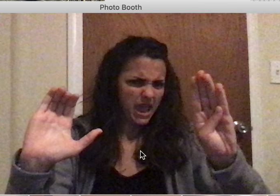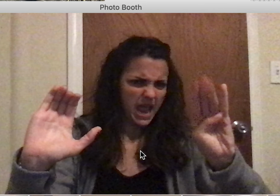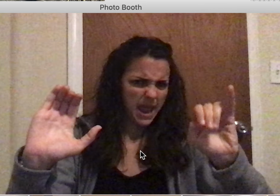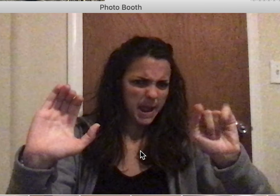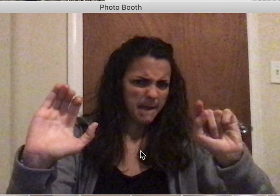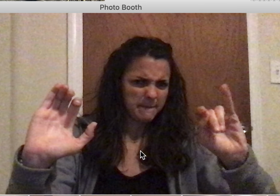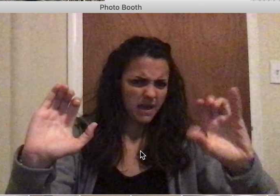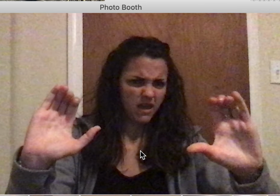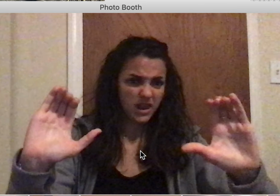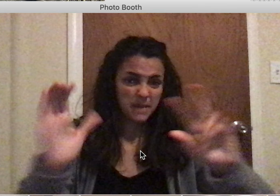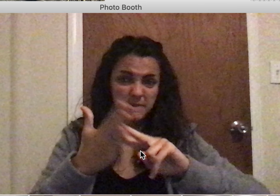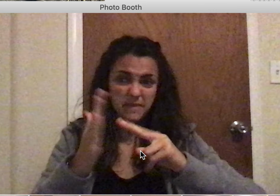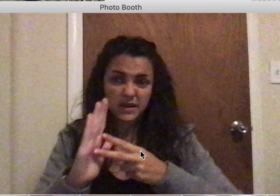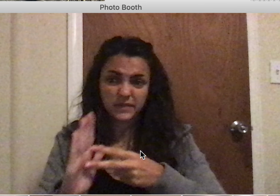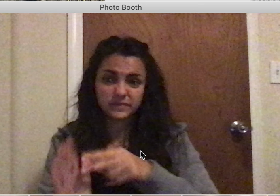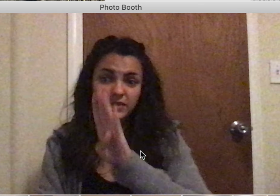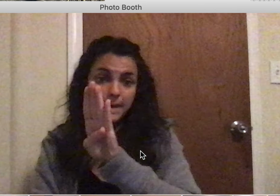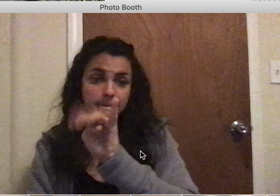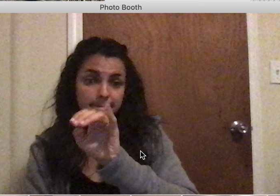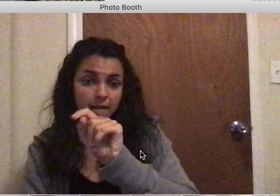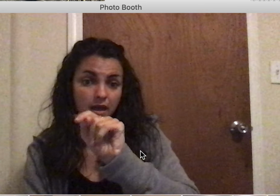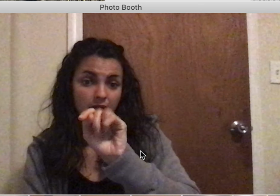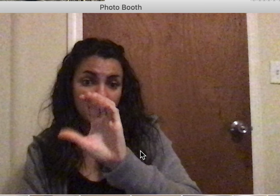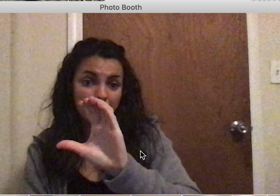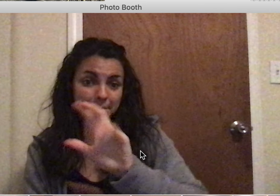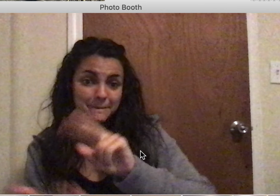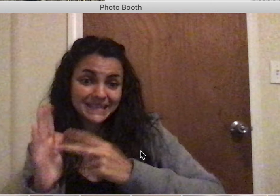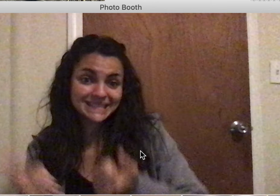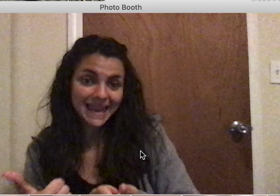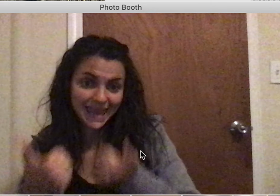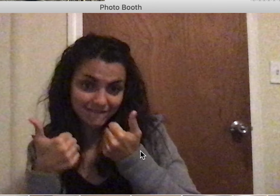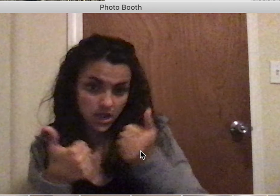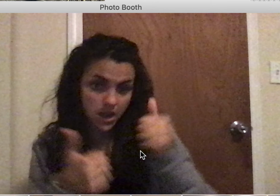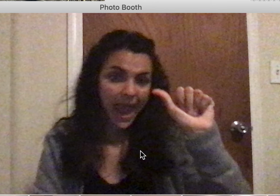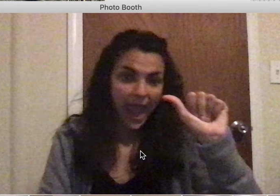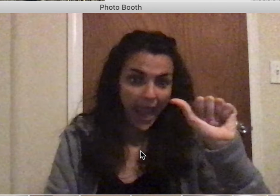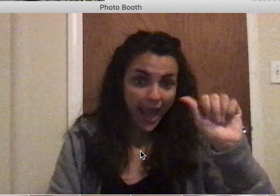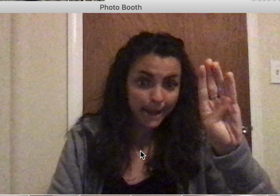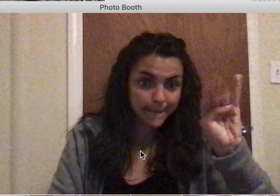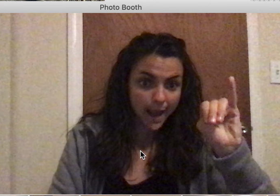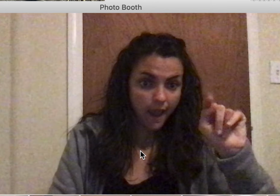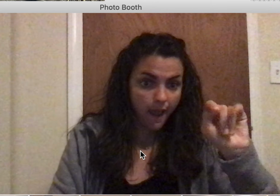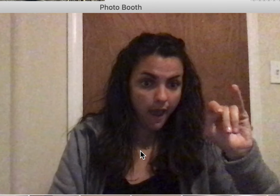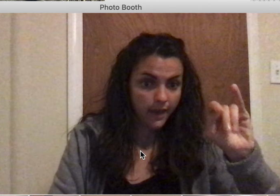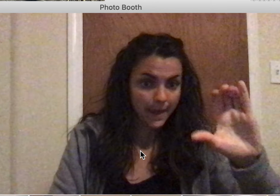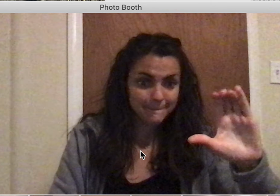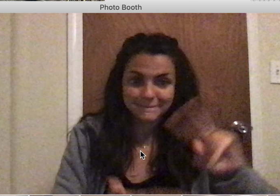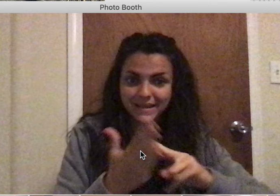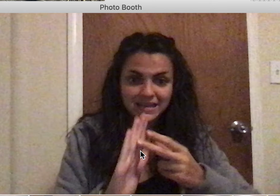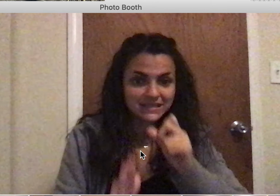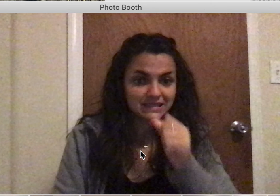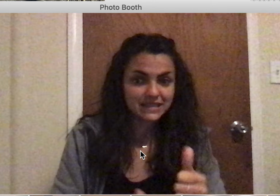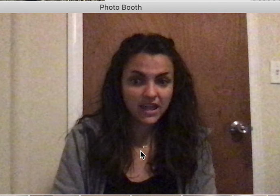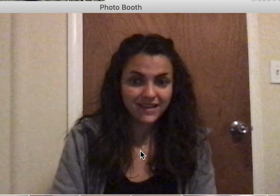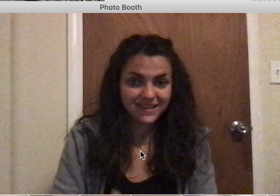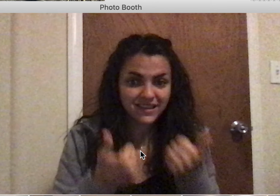Biotic means living, abiotic is non-living. Like I said, module 1 is all